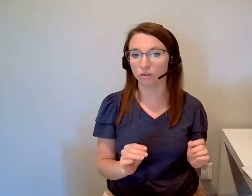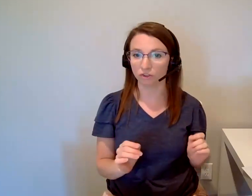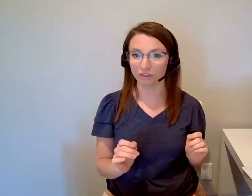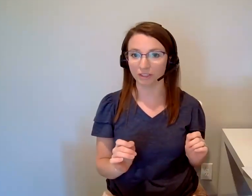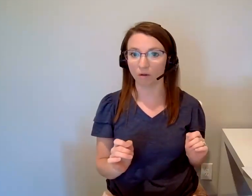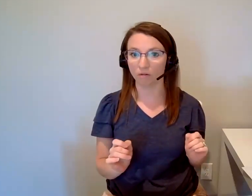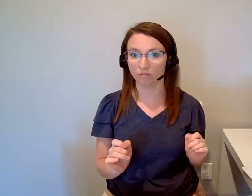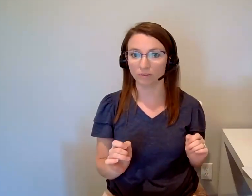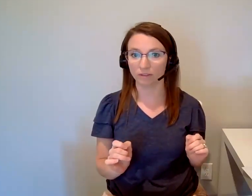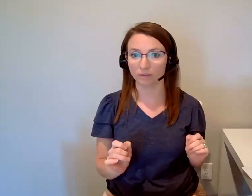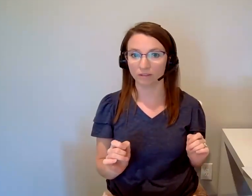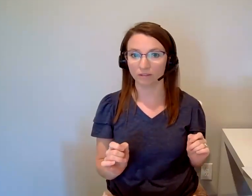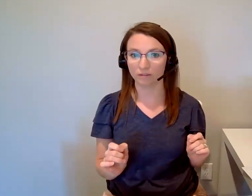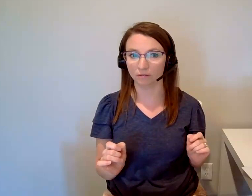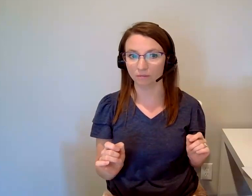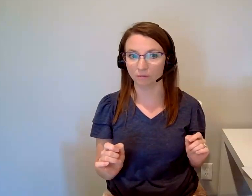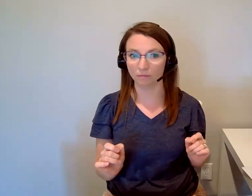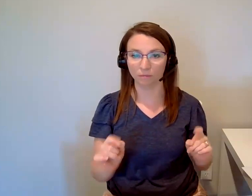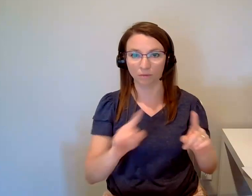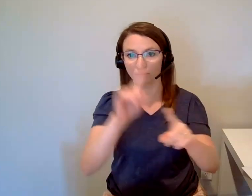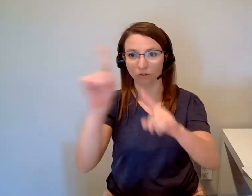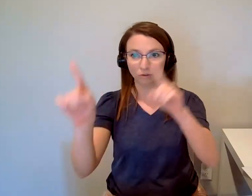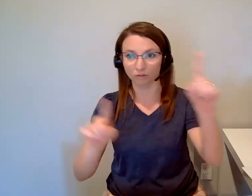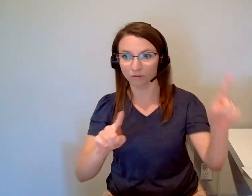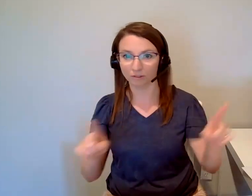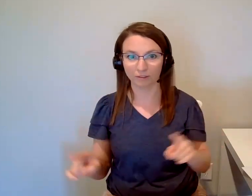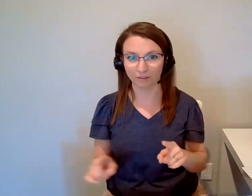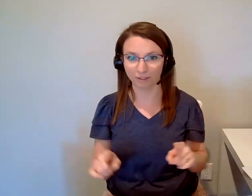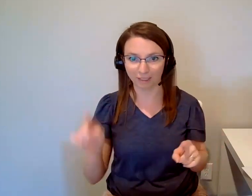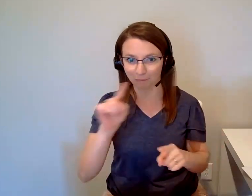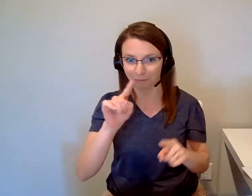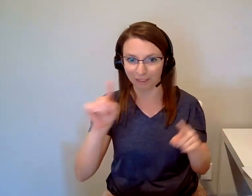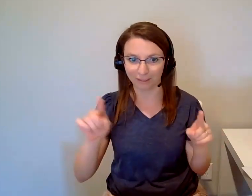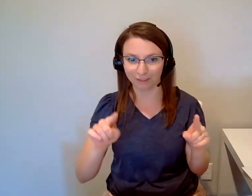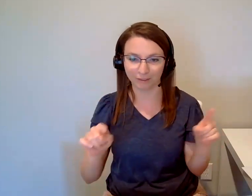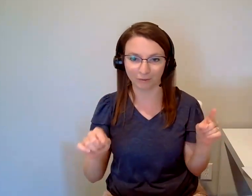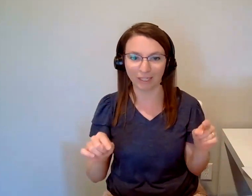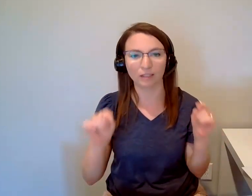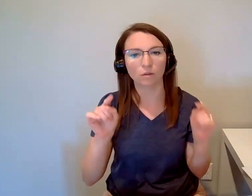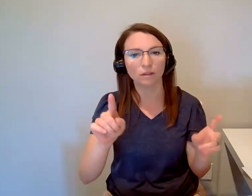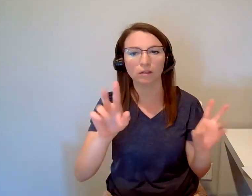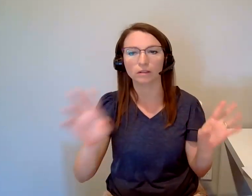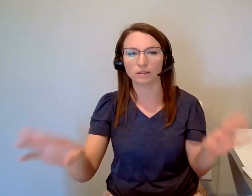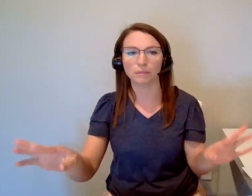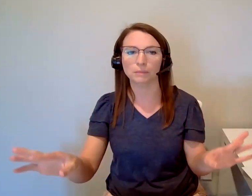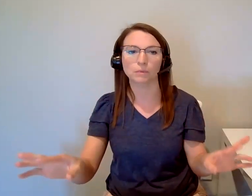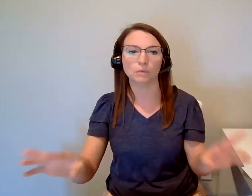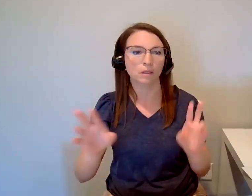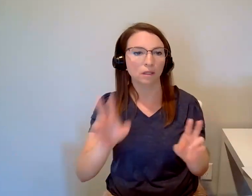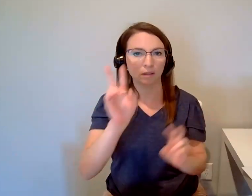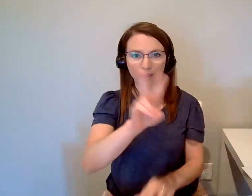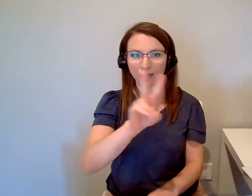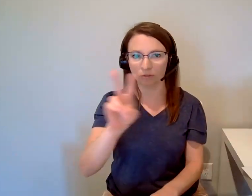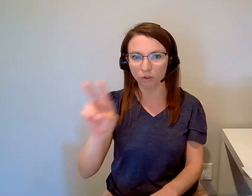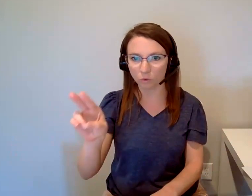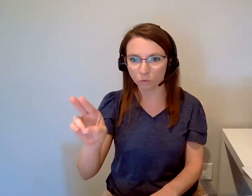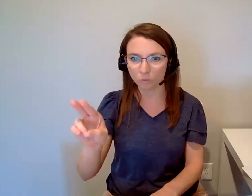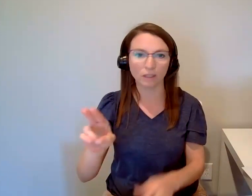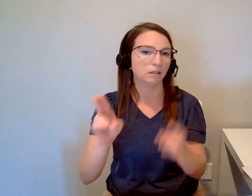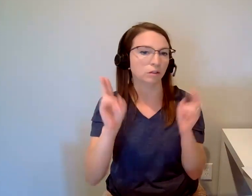introduce yourself to one of your classmates. Okay, I know that there are some people that have two and you